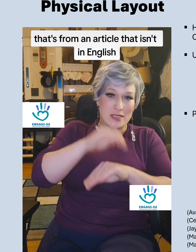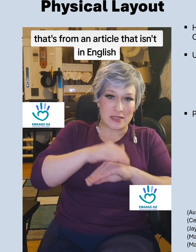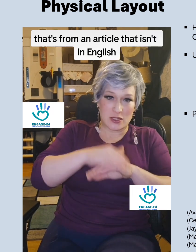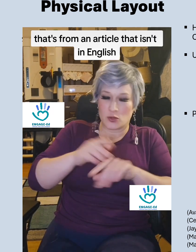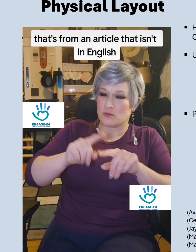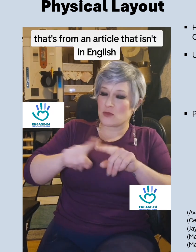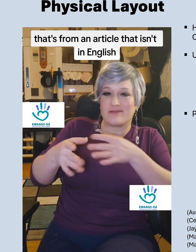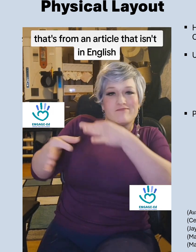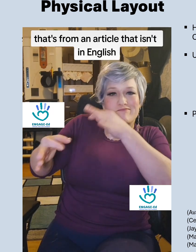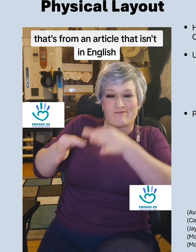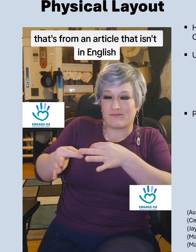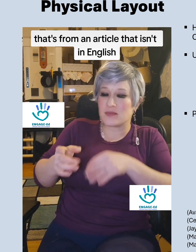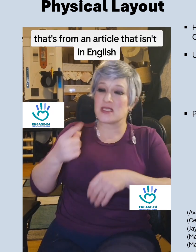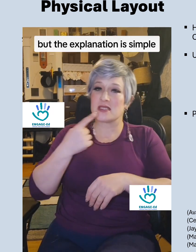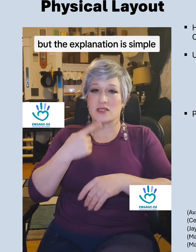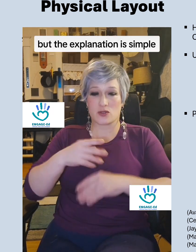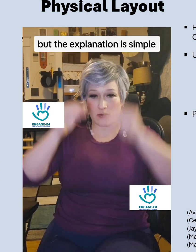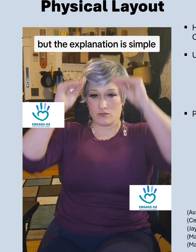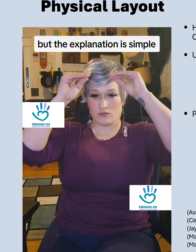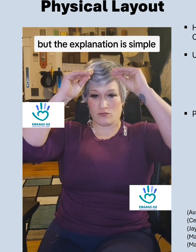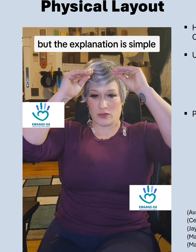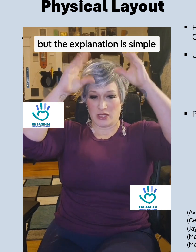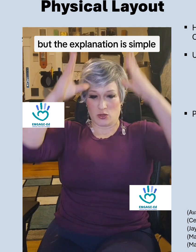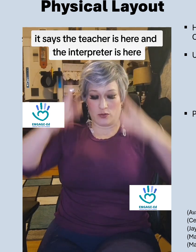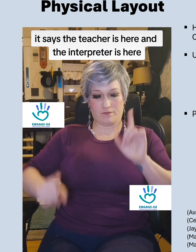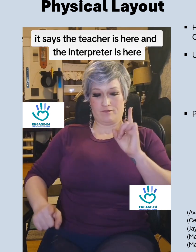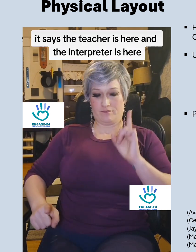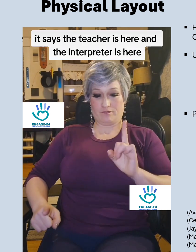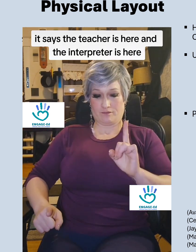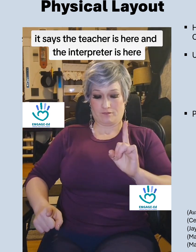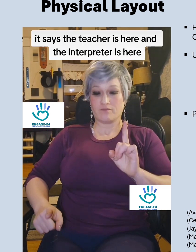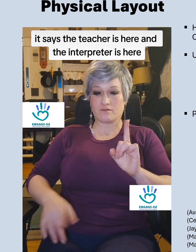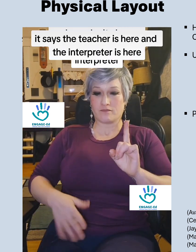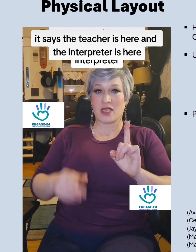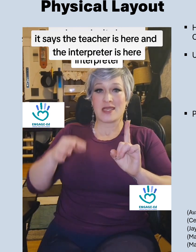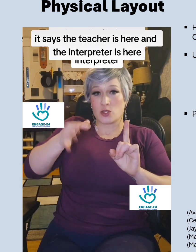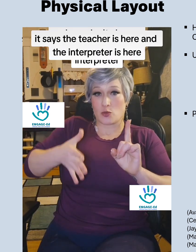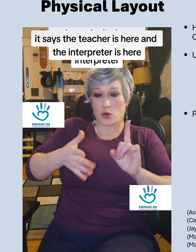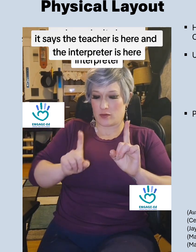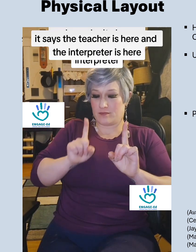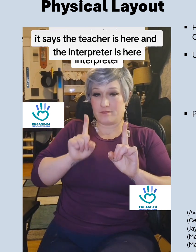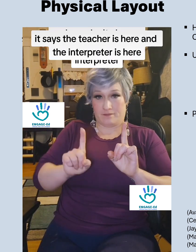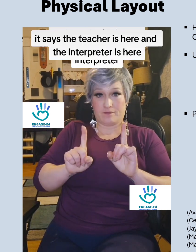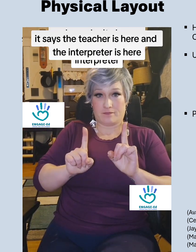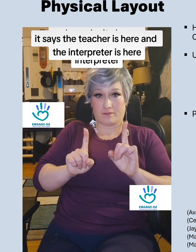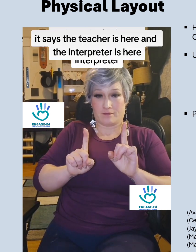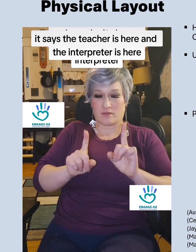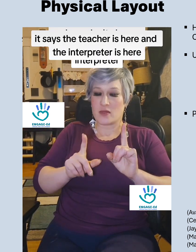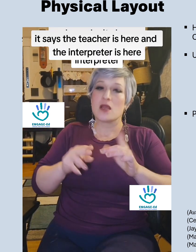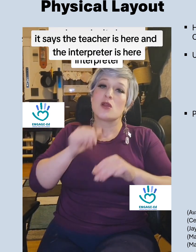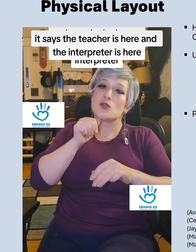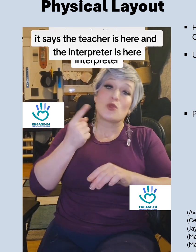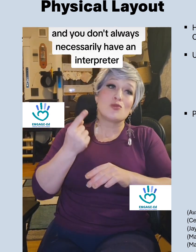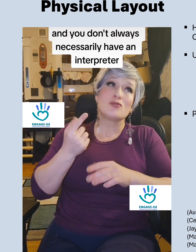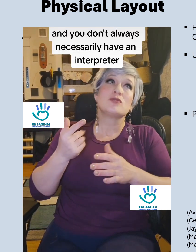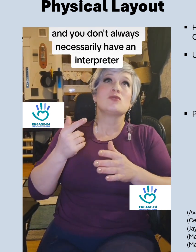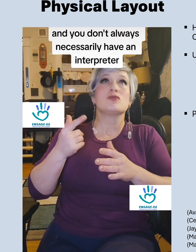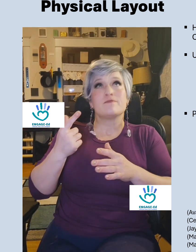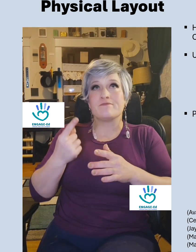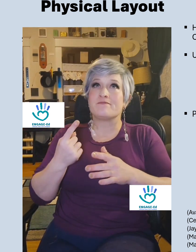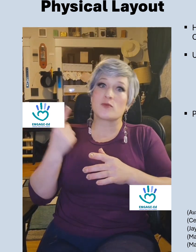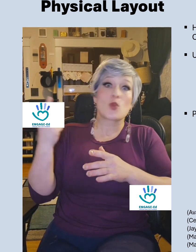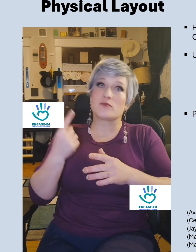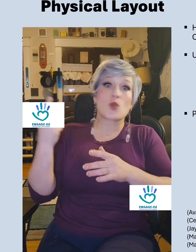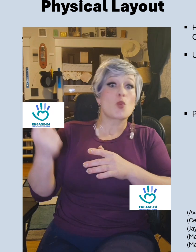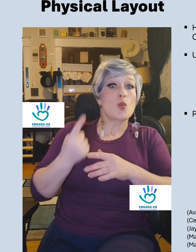That's from an article that isn't in English, but the explanation is simple. It says the teacher is here and the interpreter is here, and you